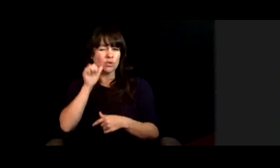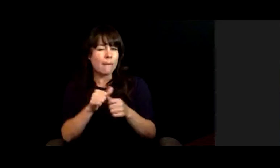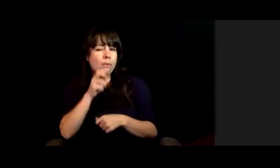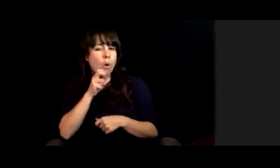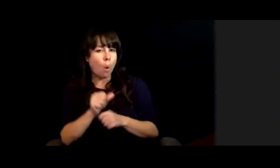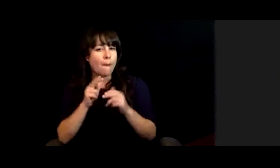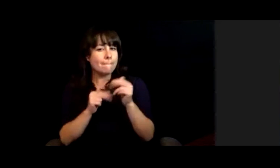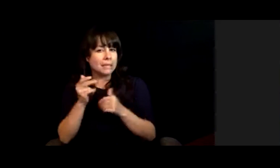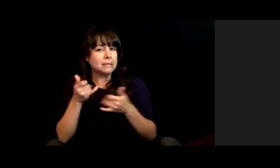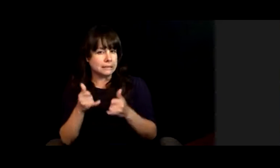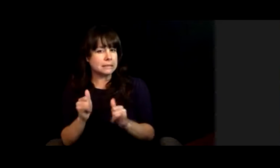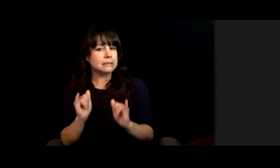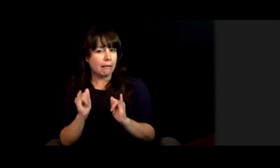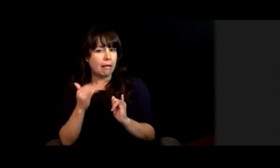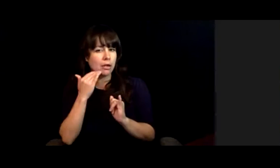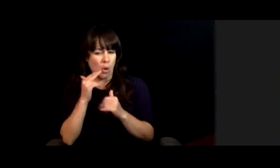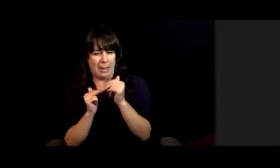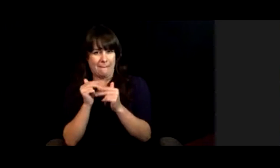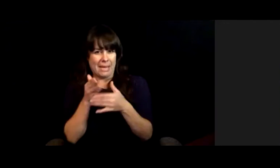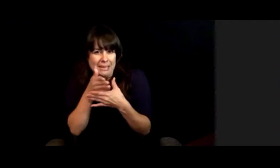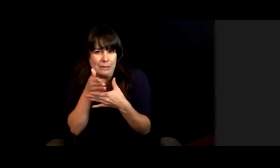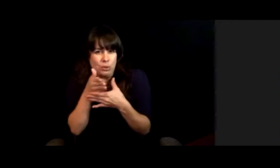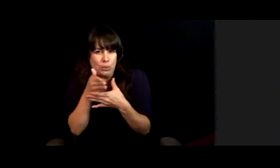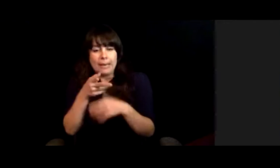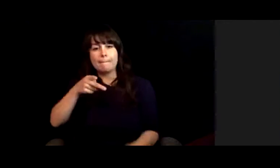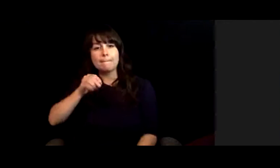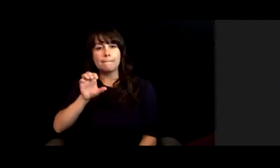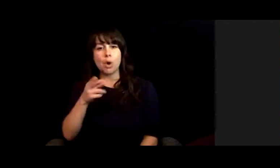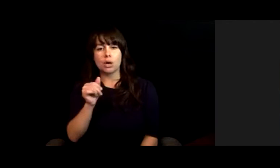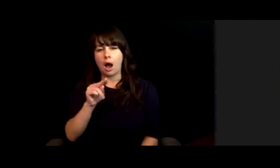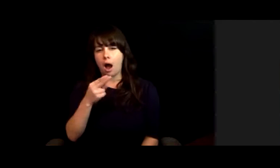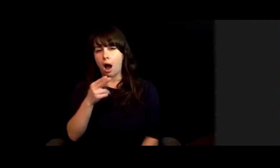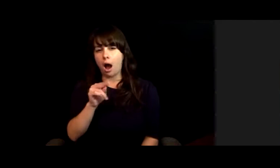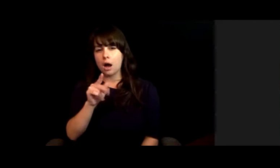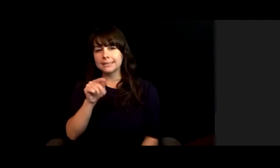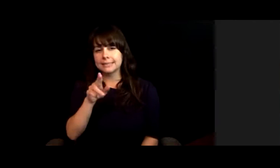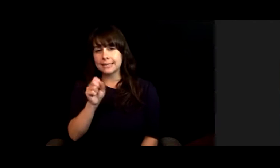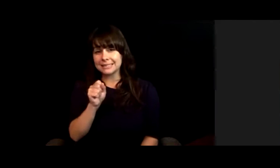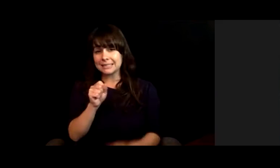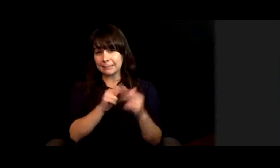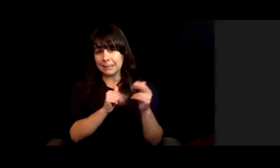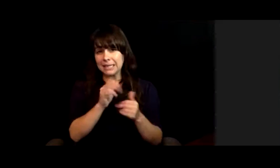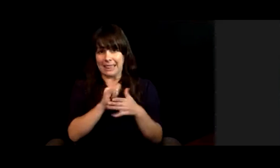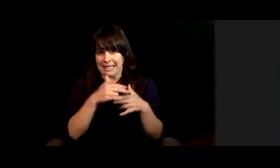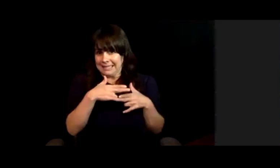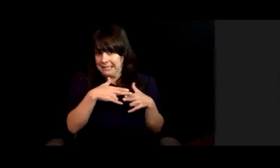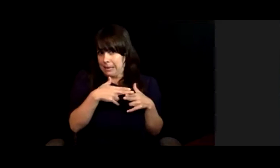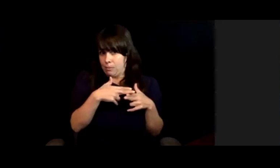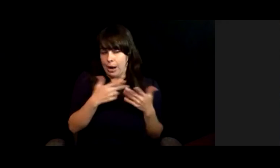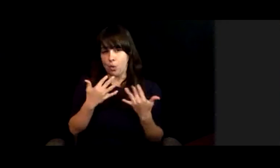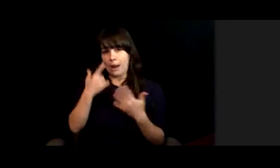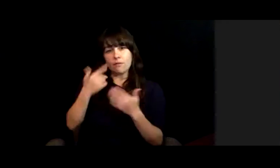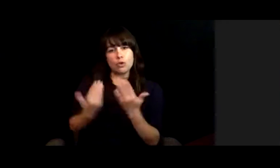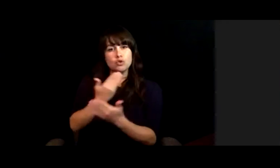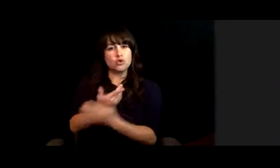building. It's the building between, it's the Pocahontas building, but it's a temporary abode for the General Assembly until we get into the new General